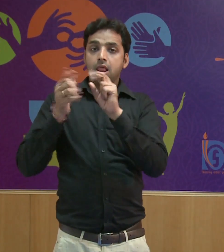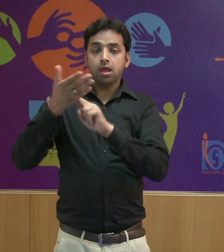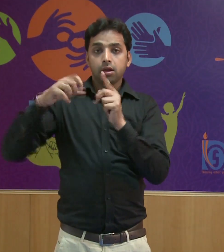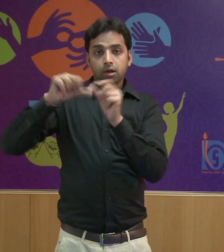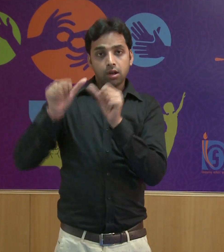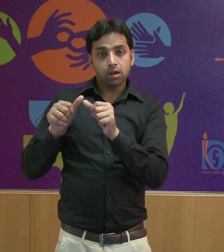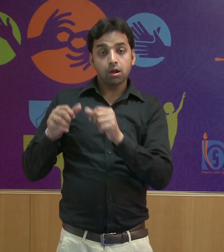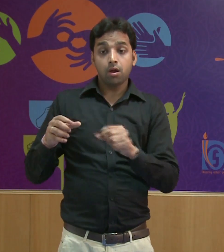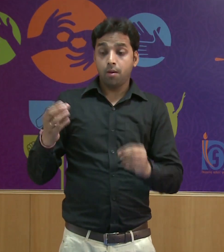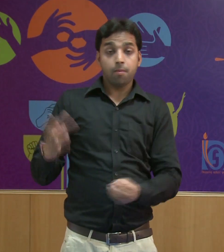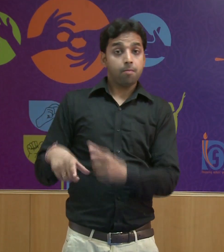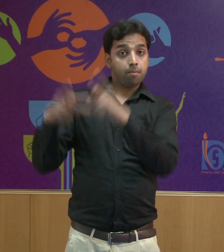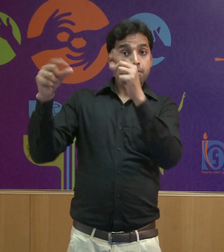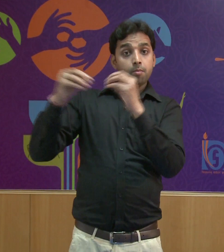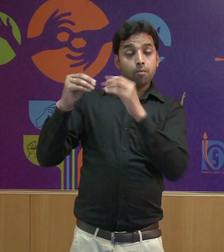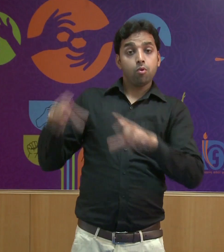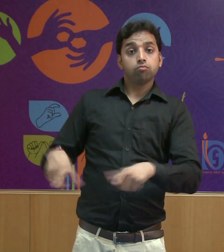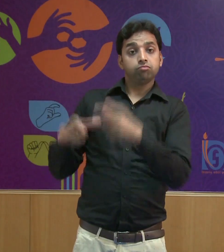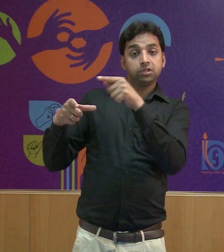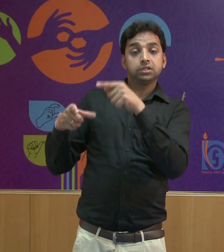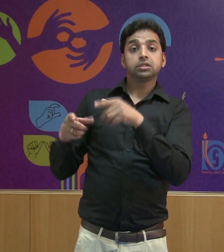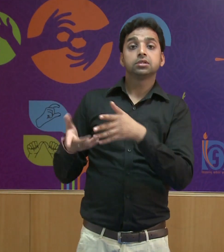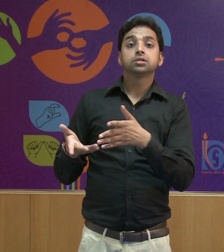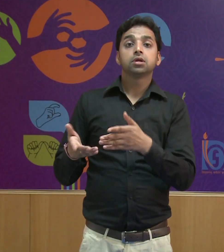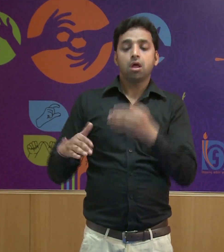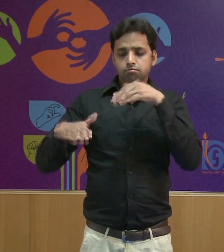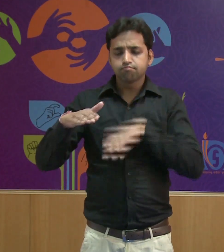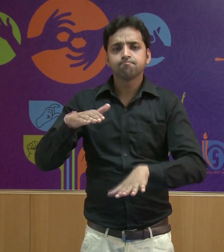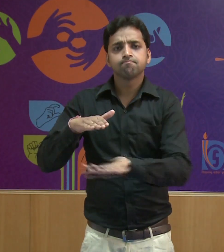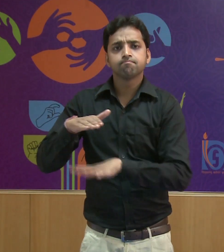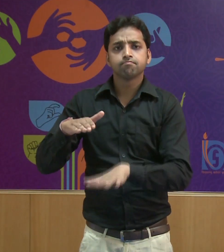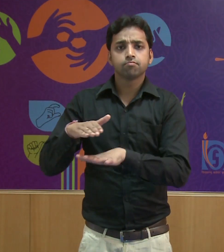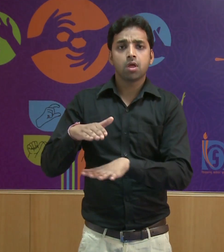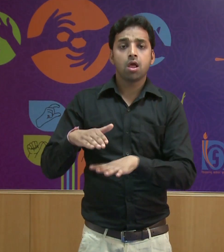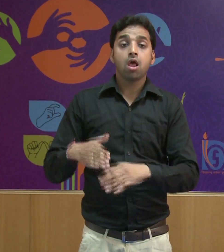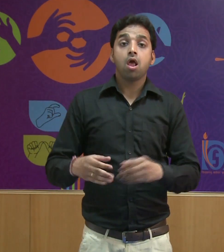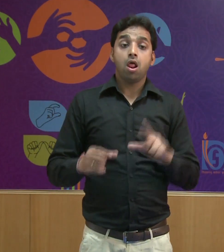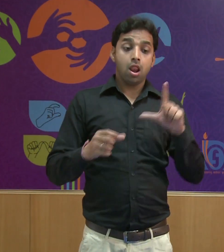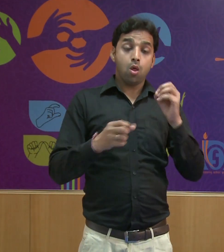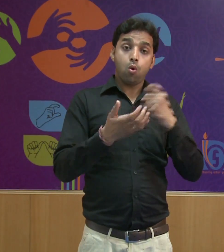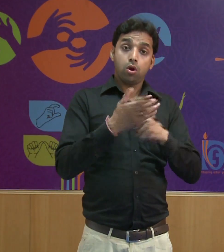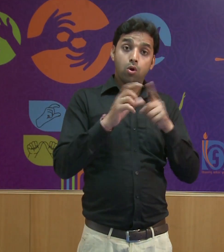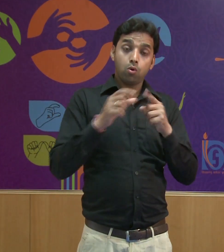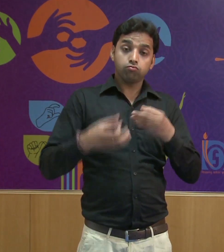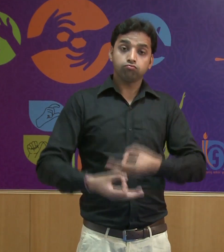Bodhi tree is that tree under which Lord Buddha did